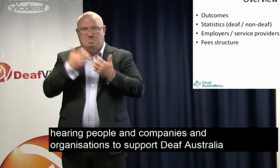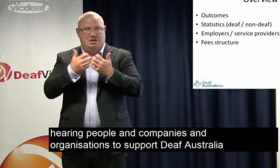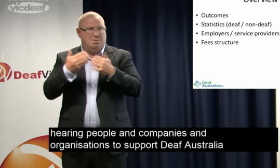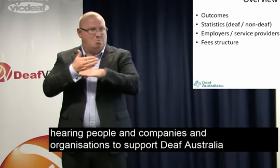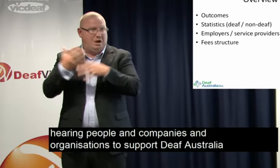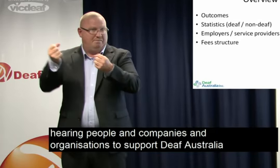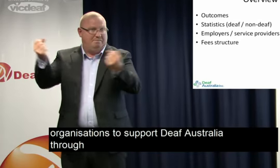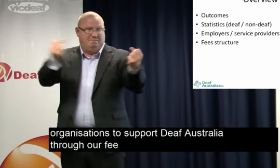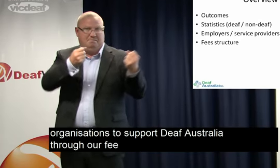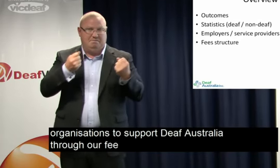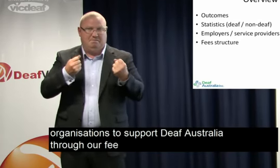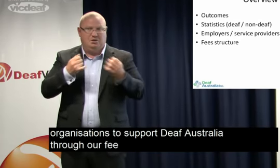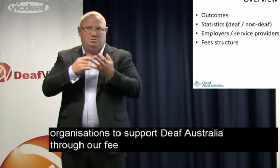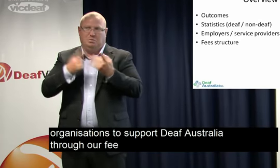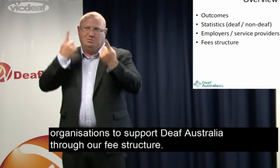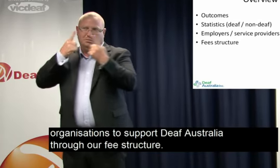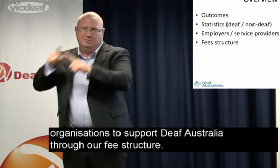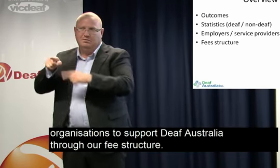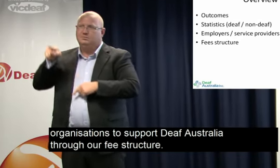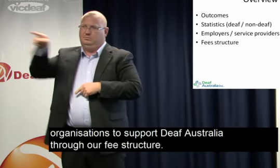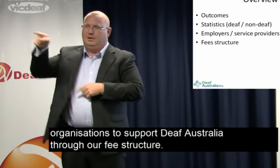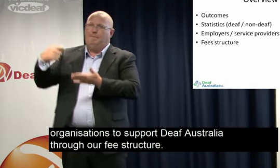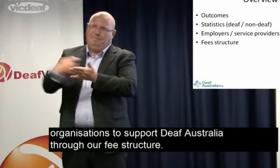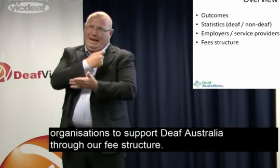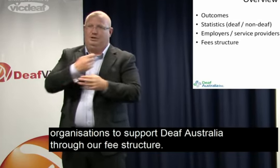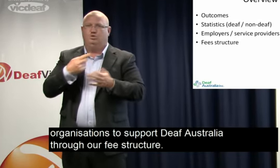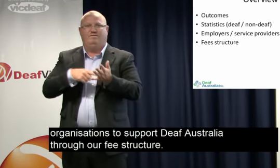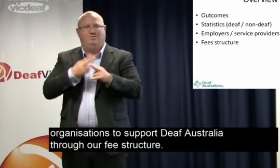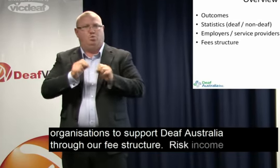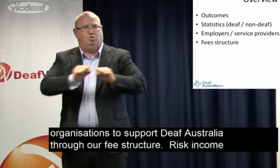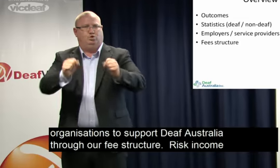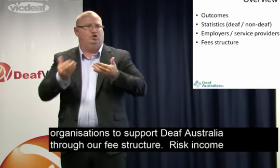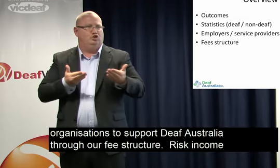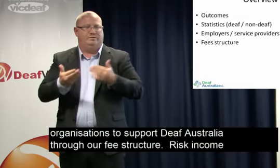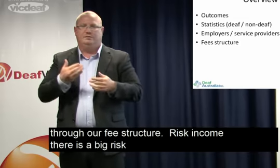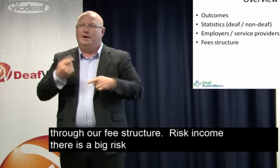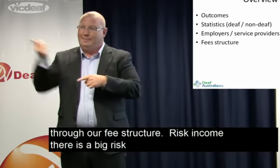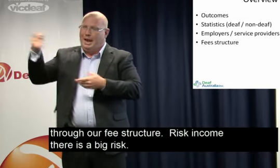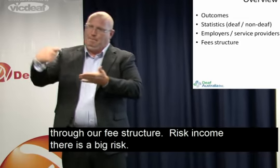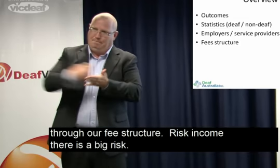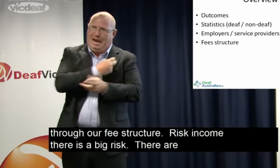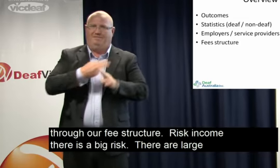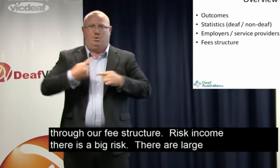Risks, you might ask? Yes, there is a big risk. There are large employers out there, and we figured that they could actually support us in providing